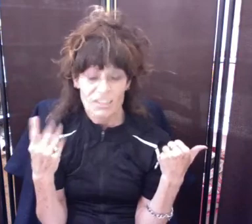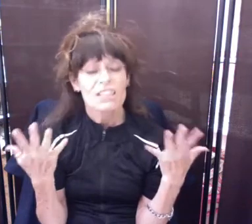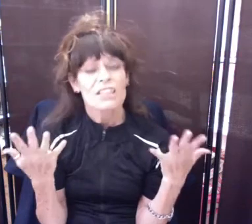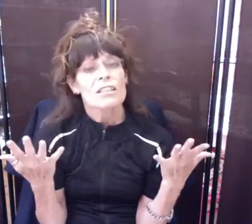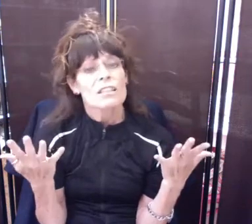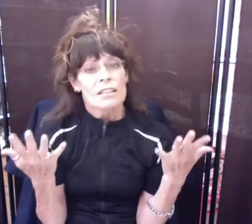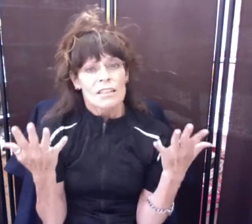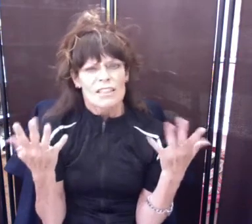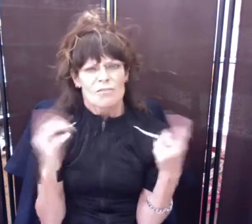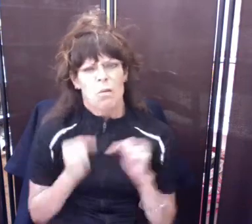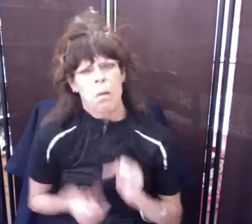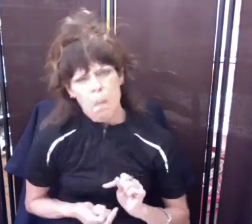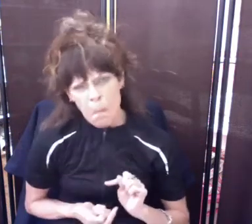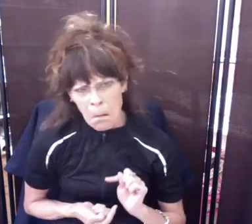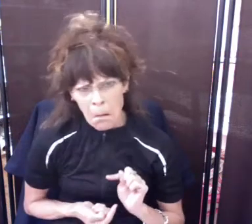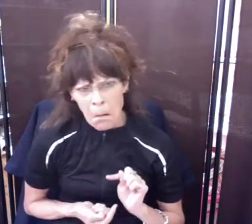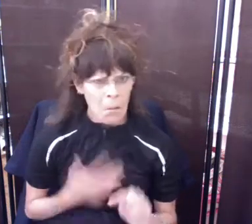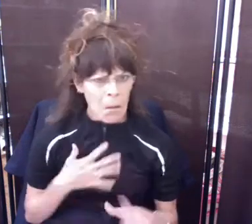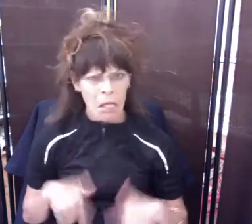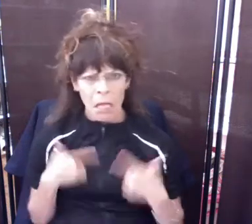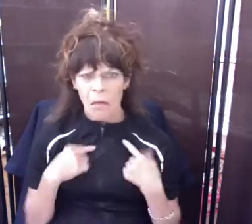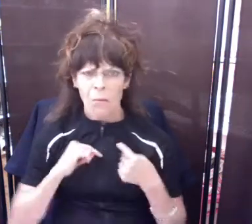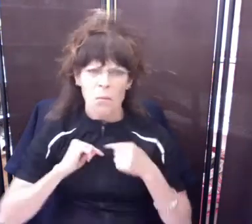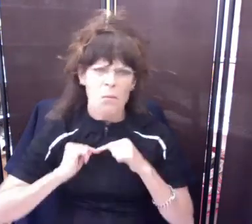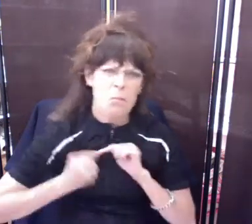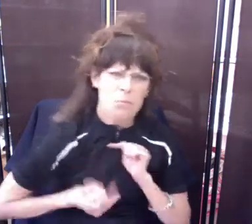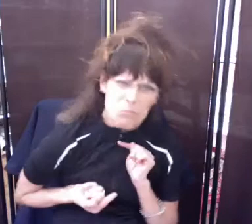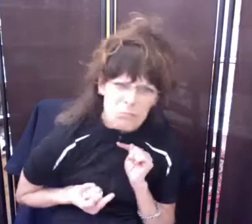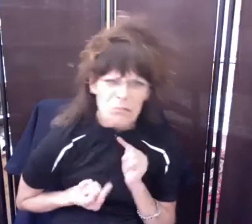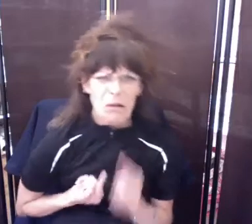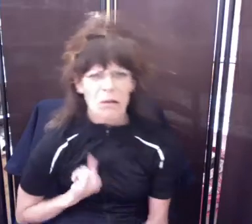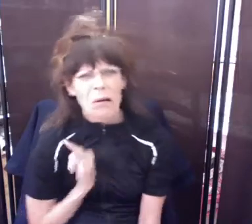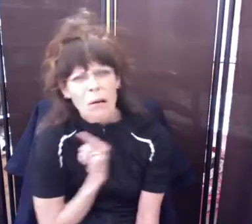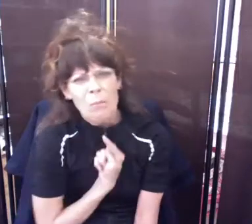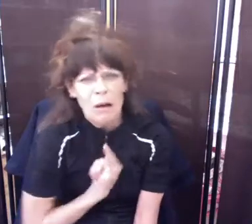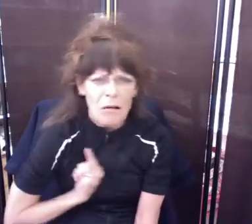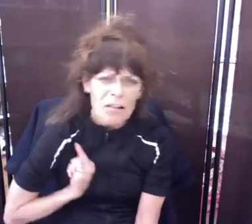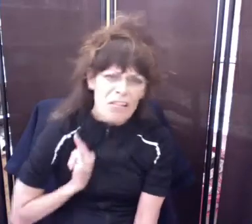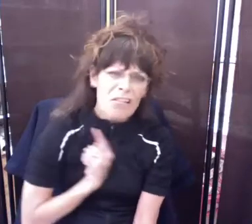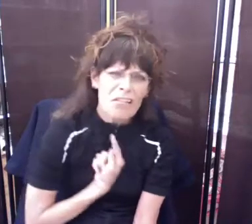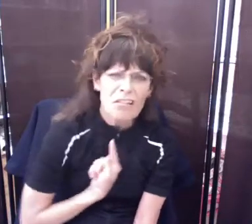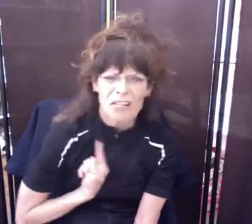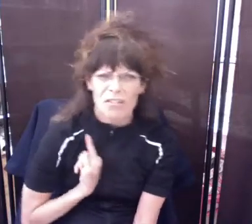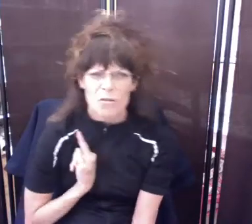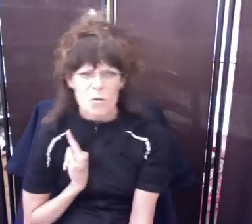painful living a life like that because you're all on your own. And that drove me into the